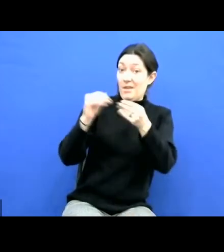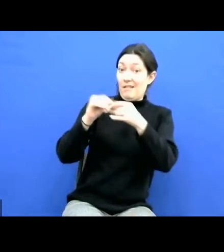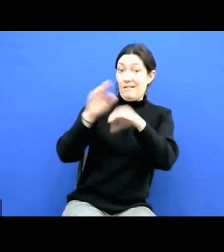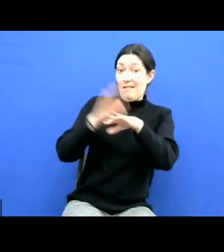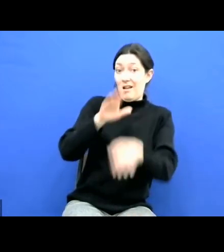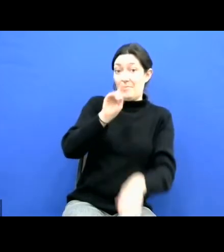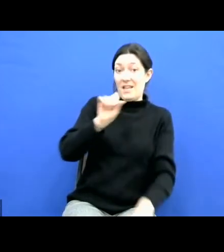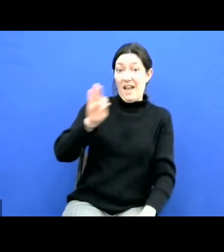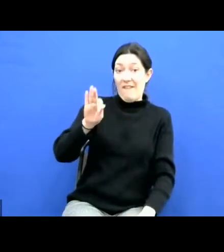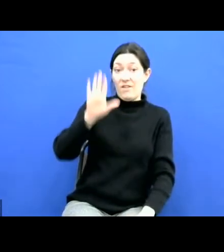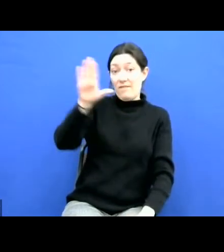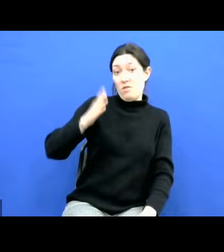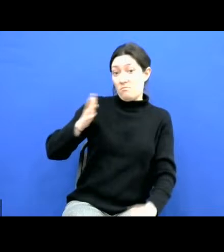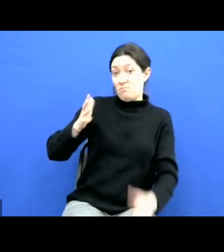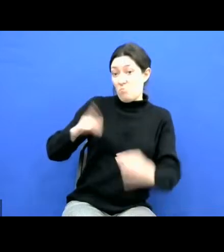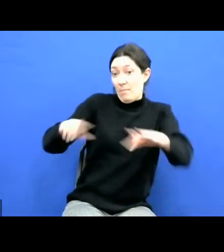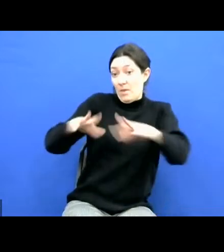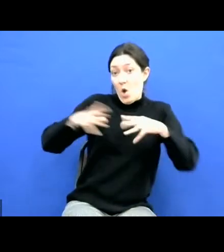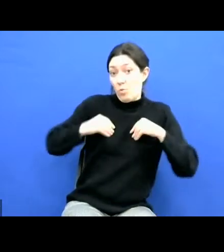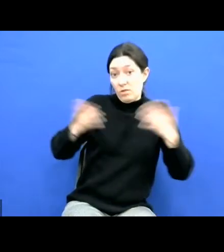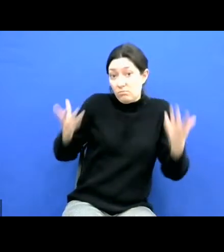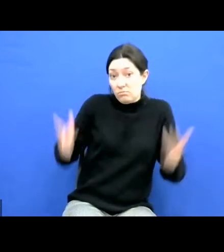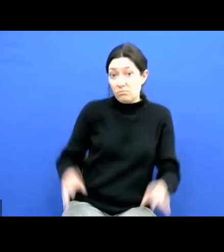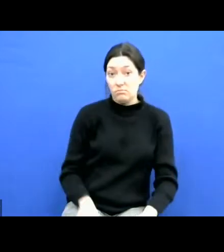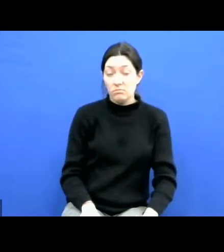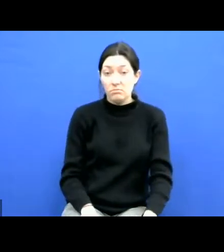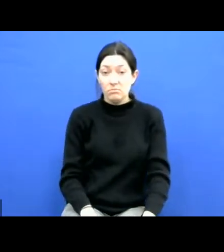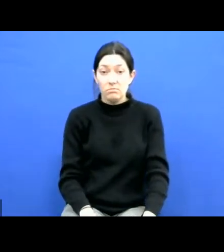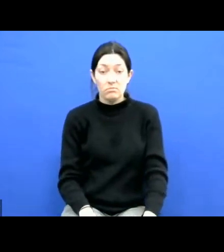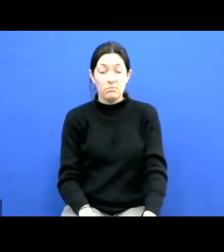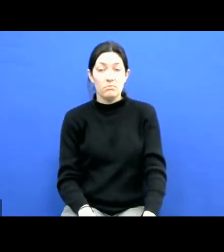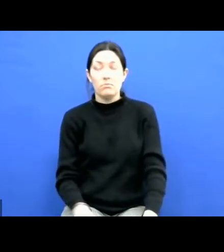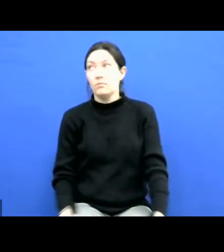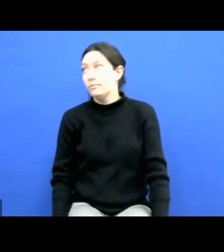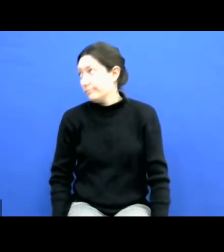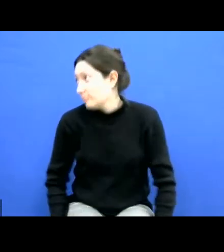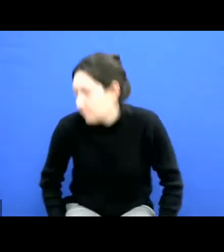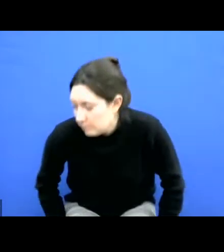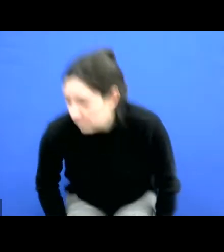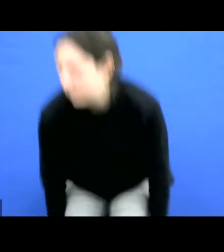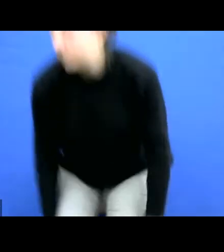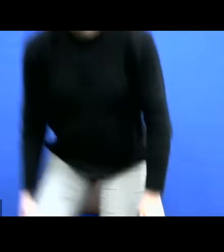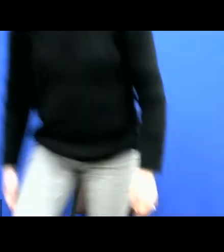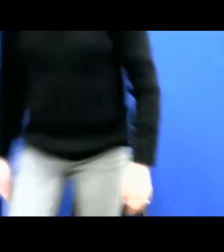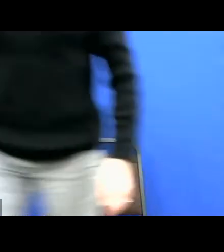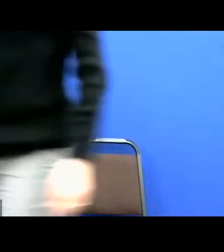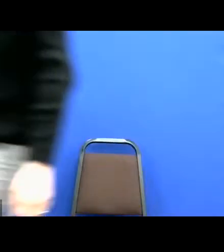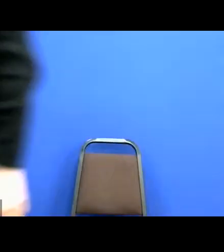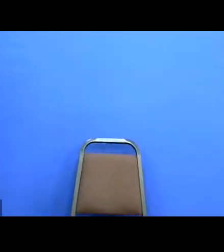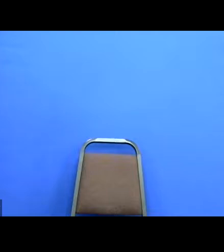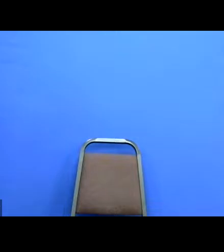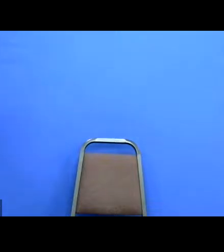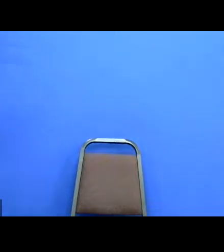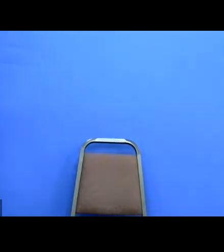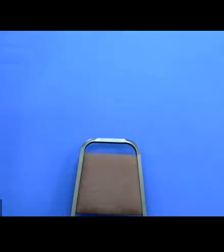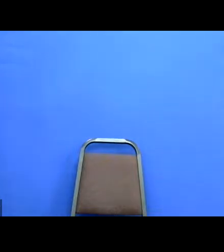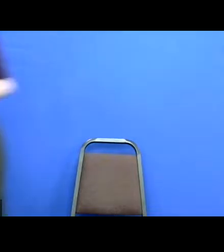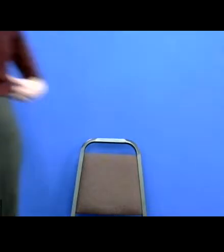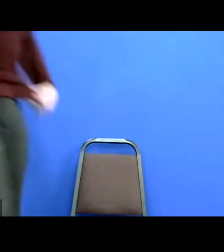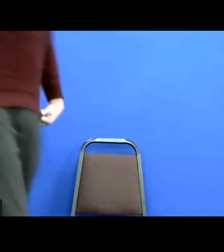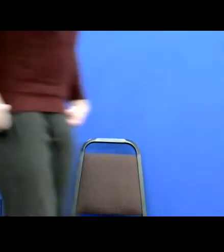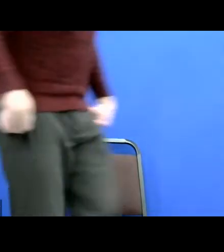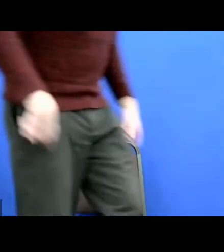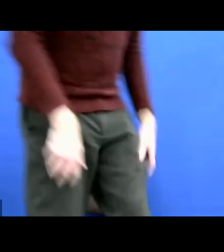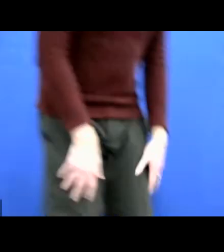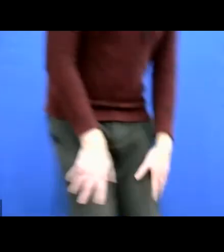of the property that they own. Okay, so me as a property owner that is an ag exemption for some reason could not